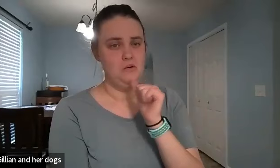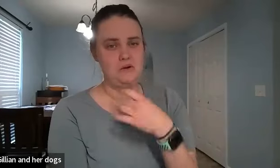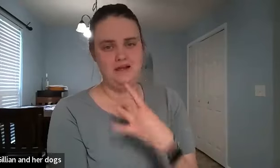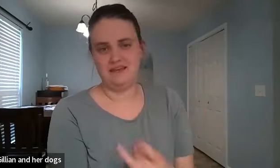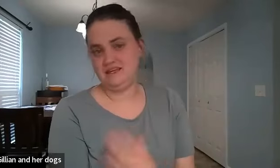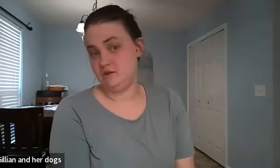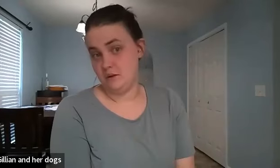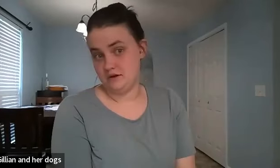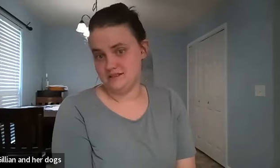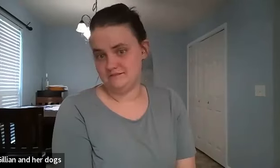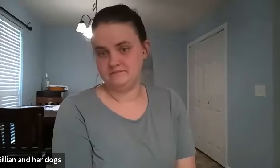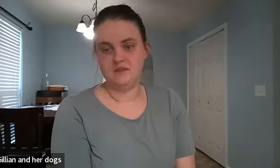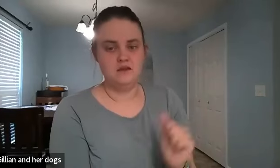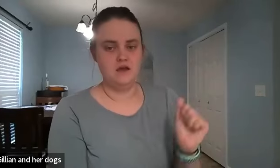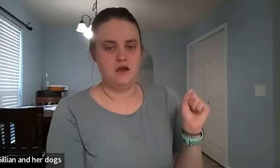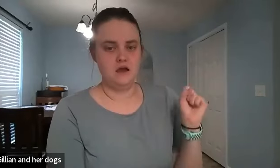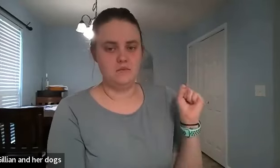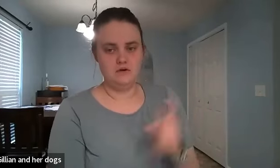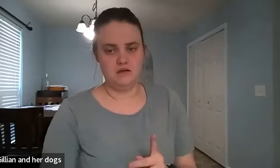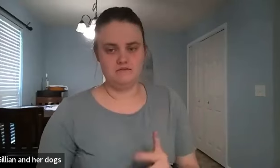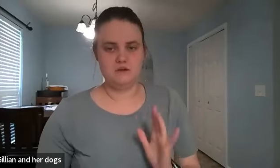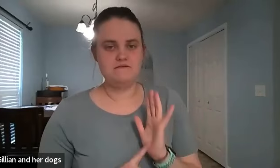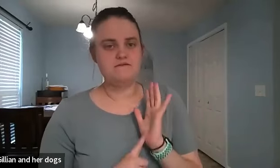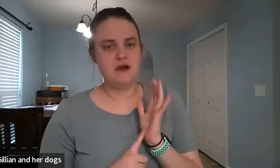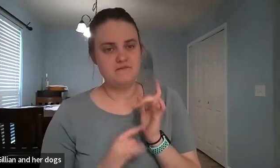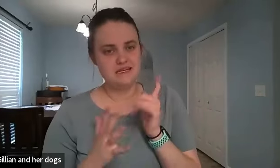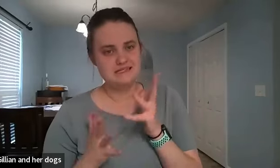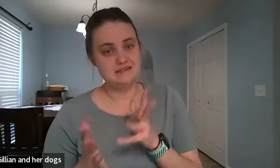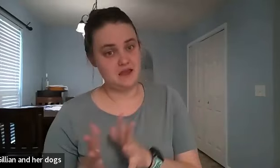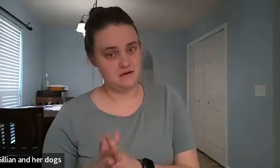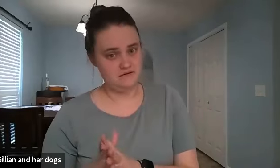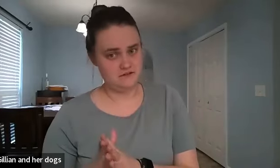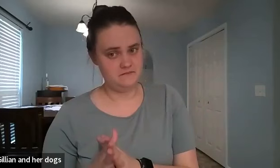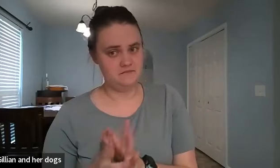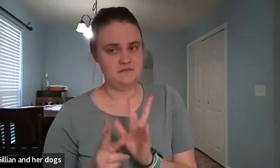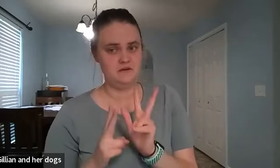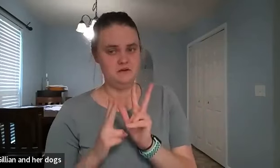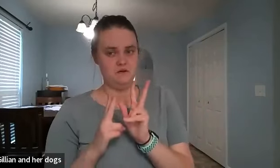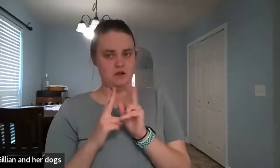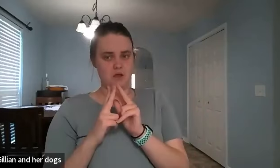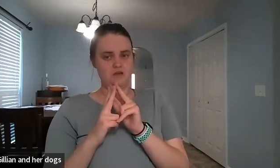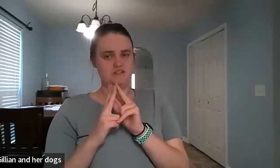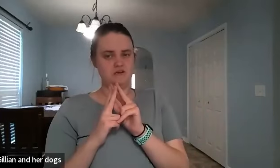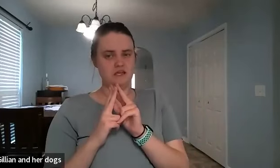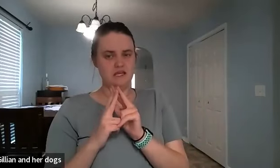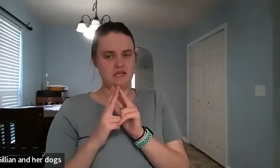Or not like. Either way works. Okay, so we have 5 minutes left. Is there